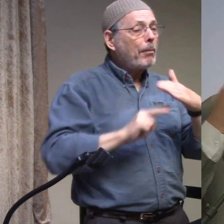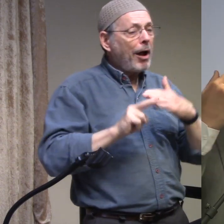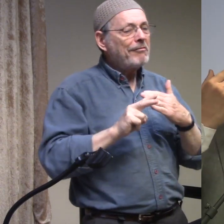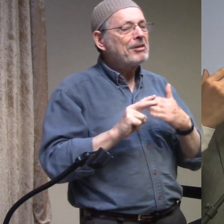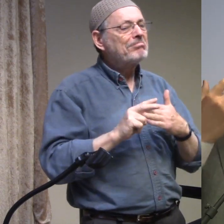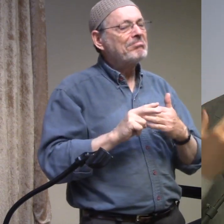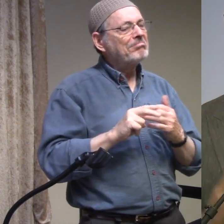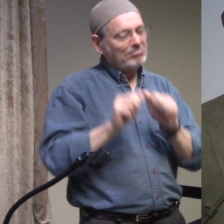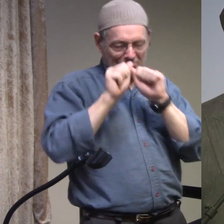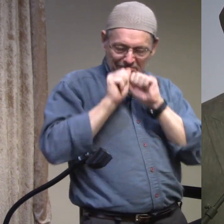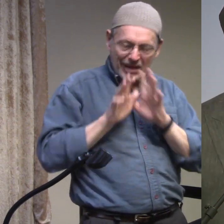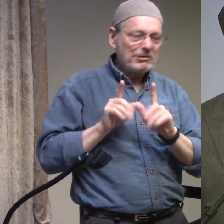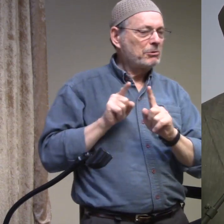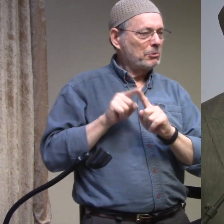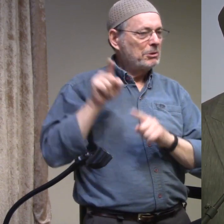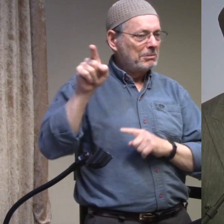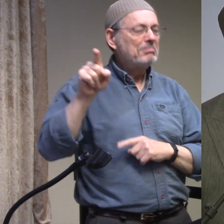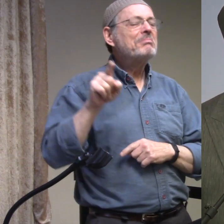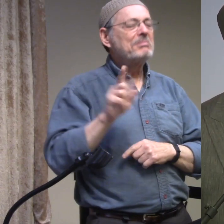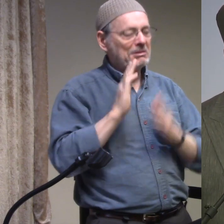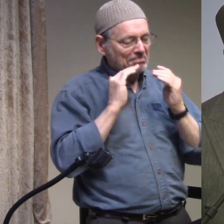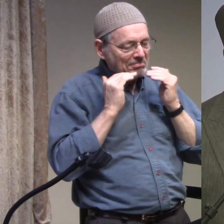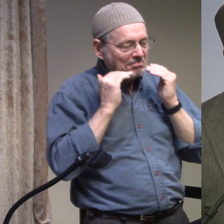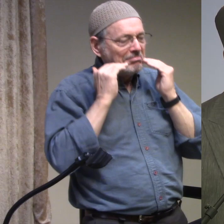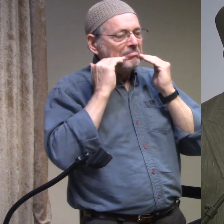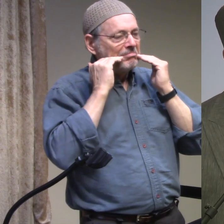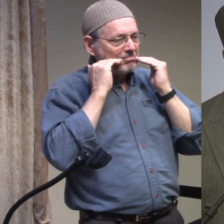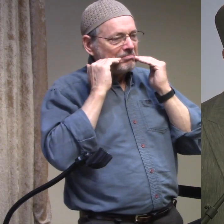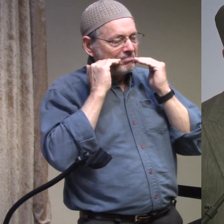smiled until his molar teeth showed.